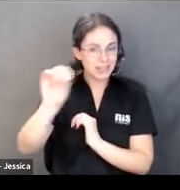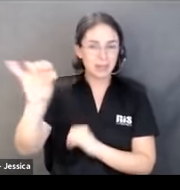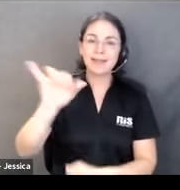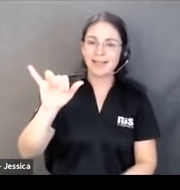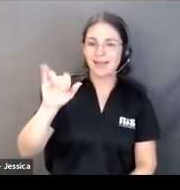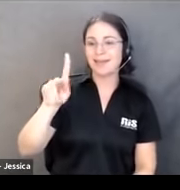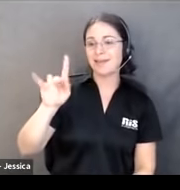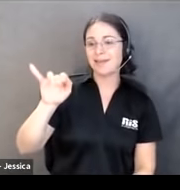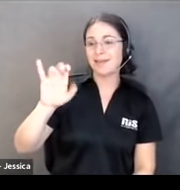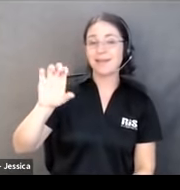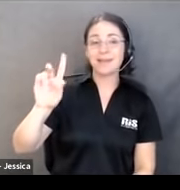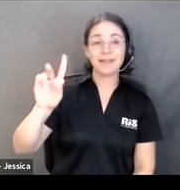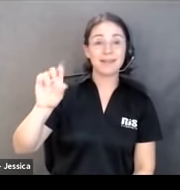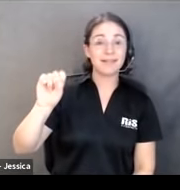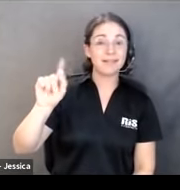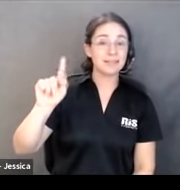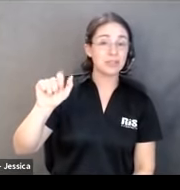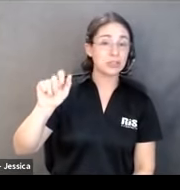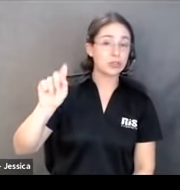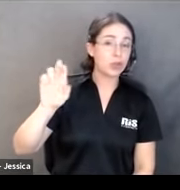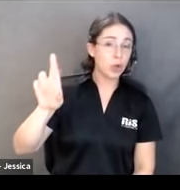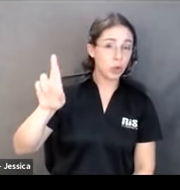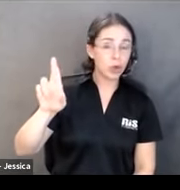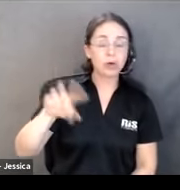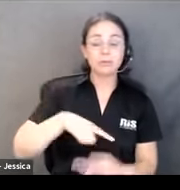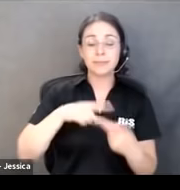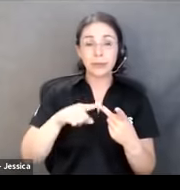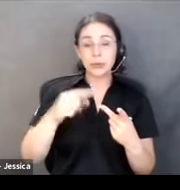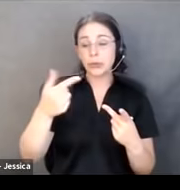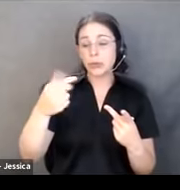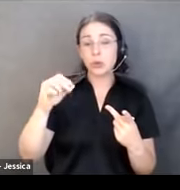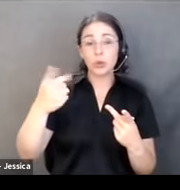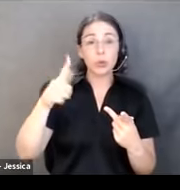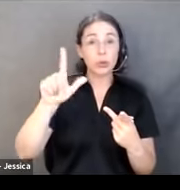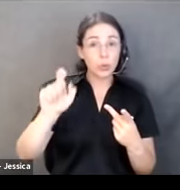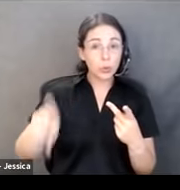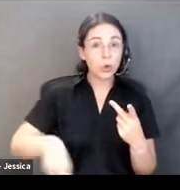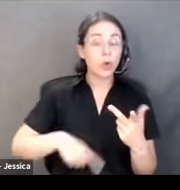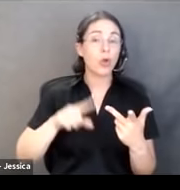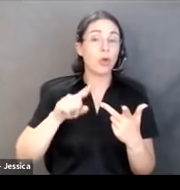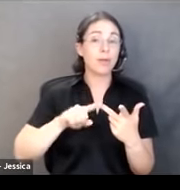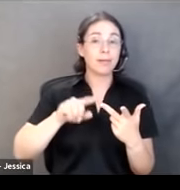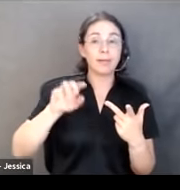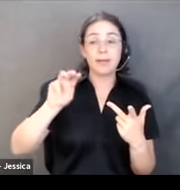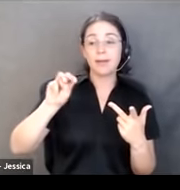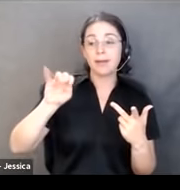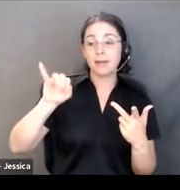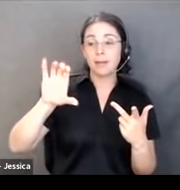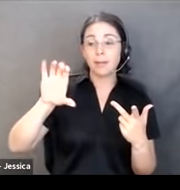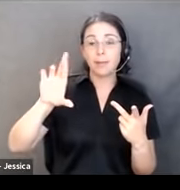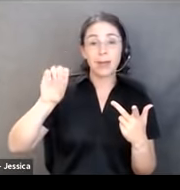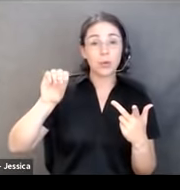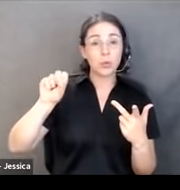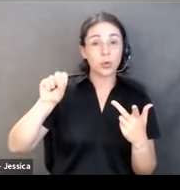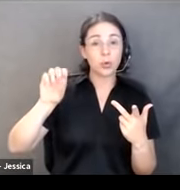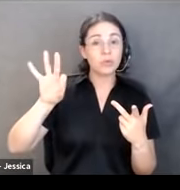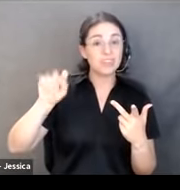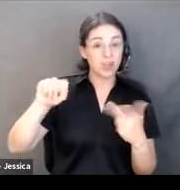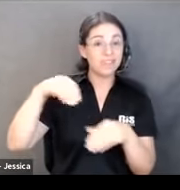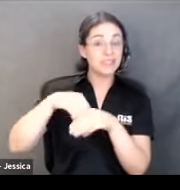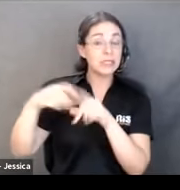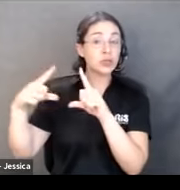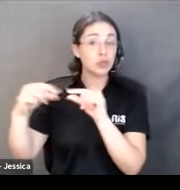and Google are moving in this direction. Microsoft Japan experimented with a shorter work